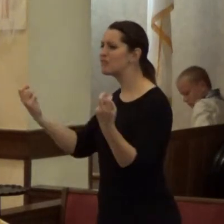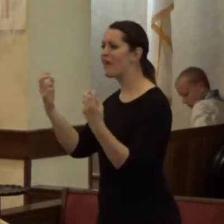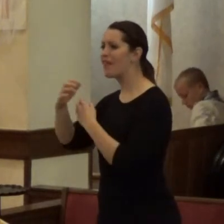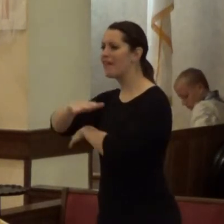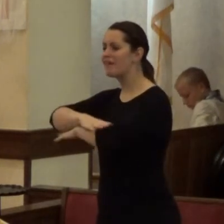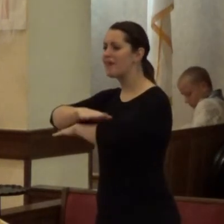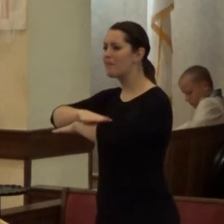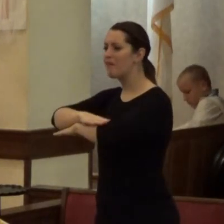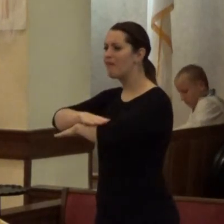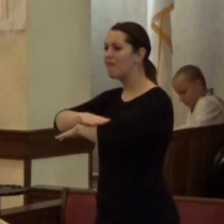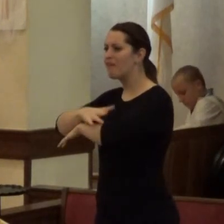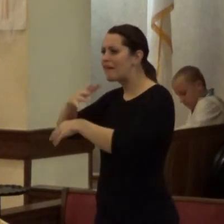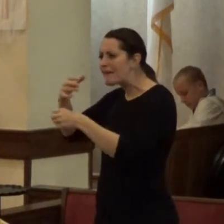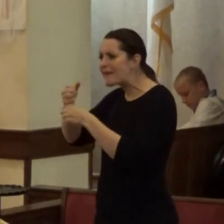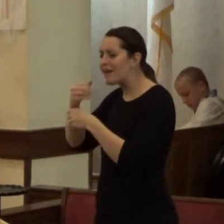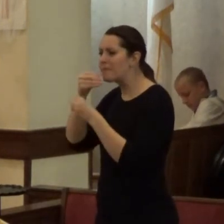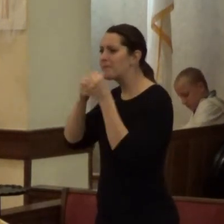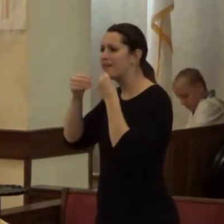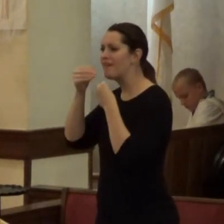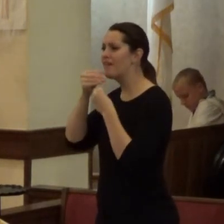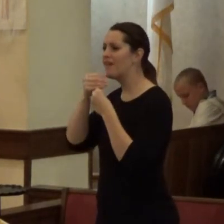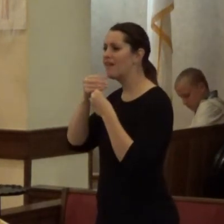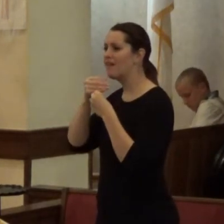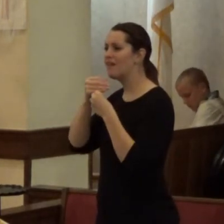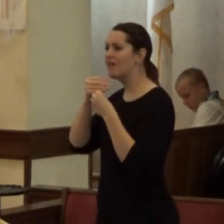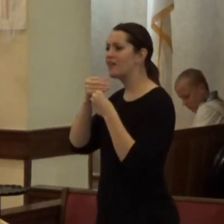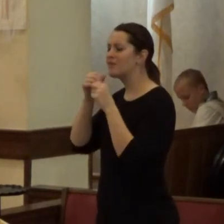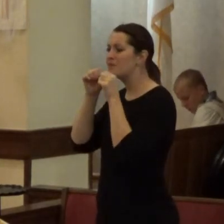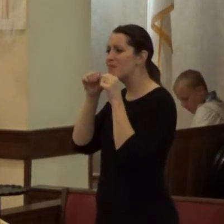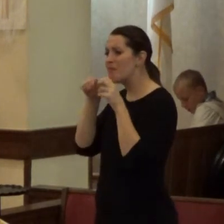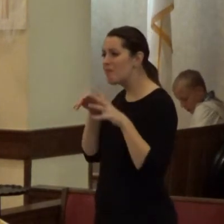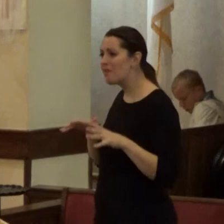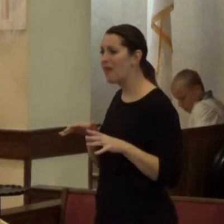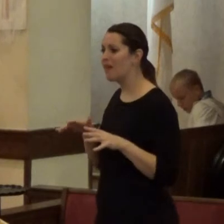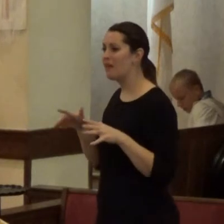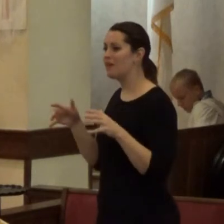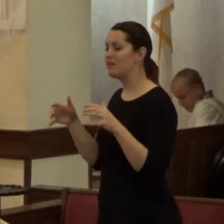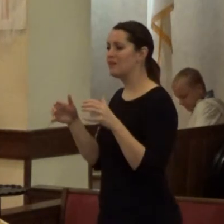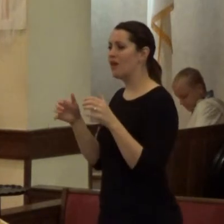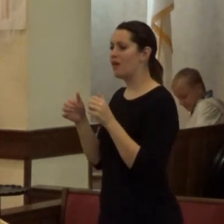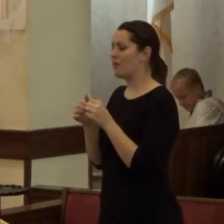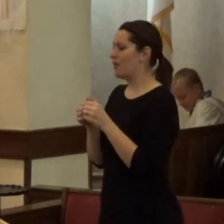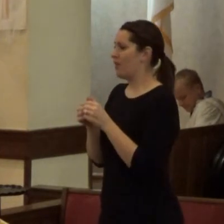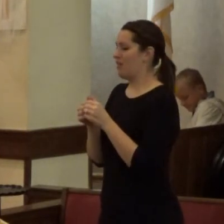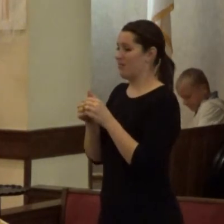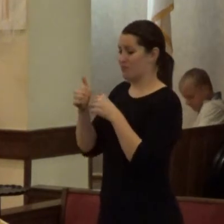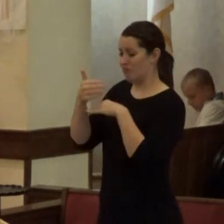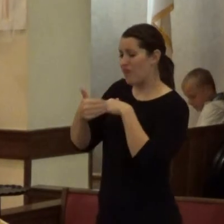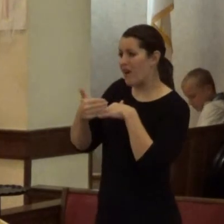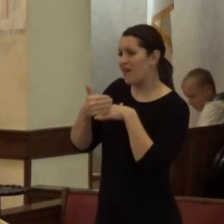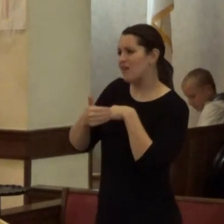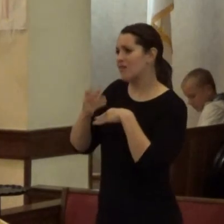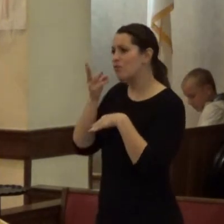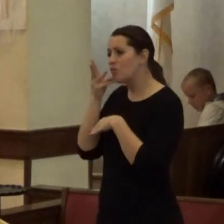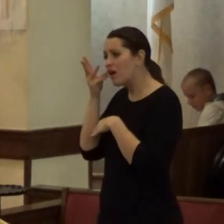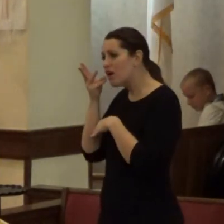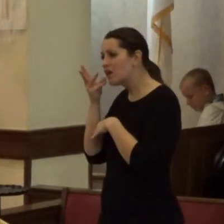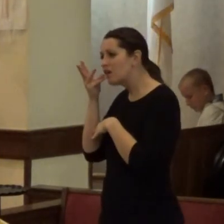to receive a meal, to be blessed with a meal of bread and